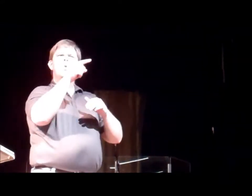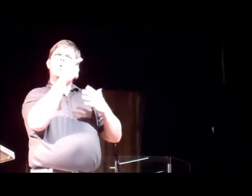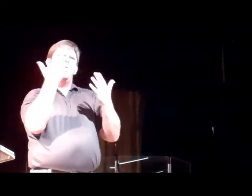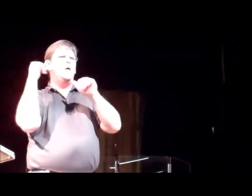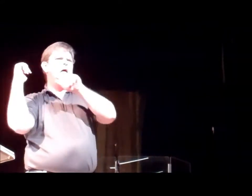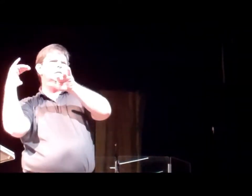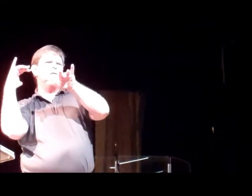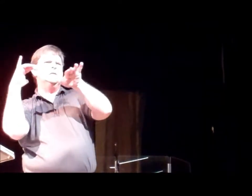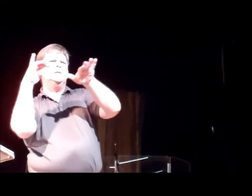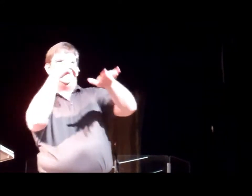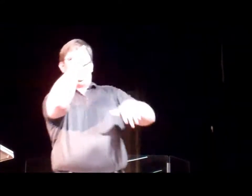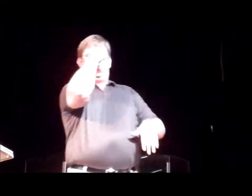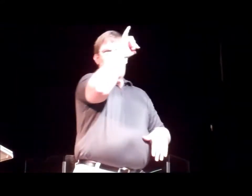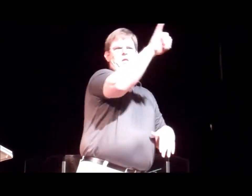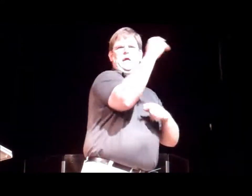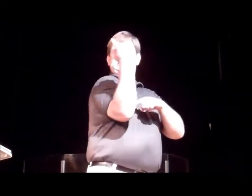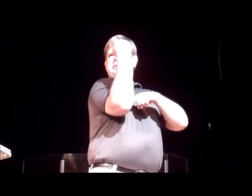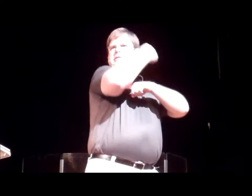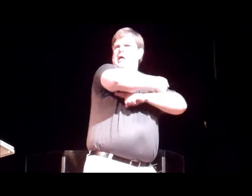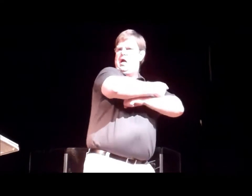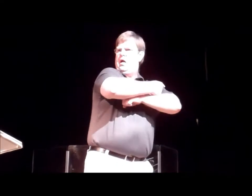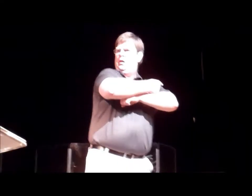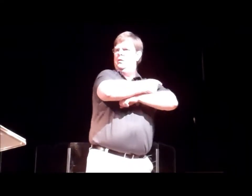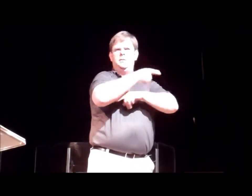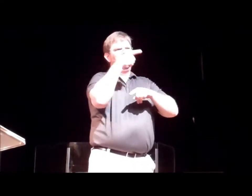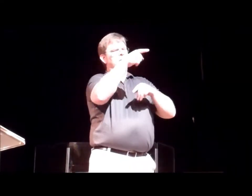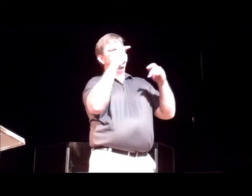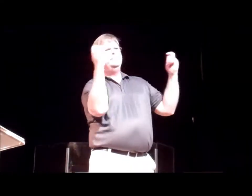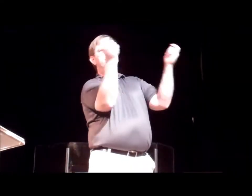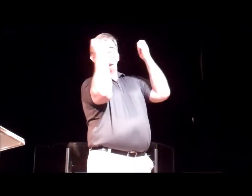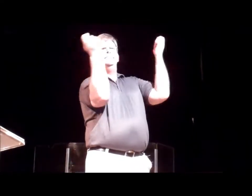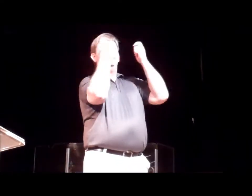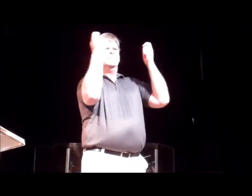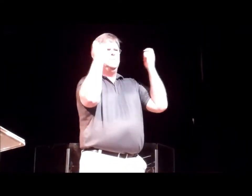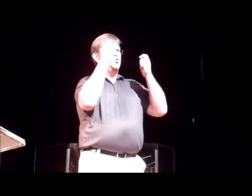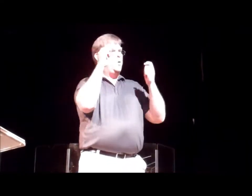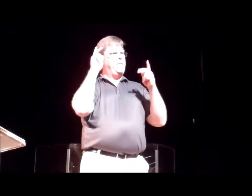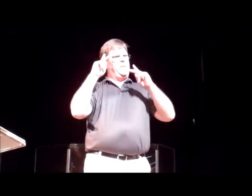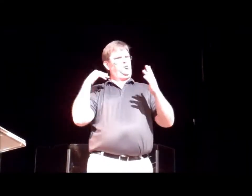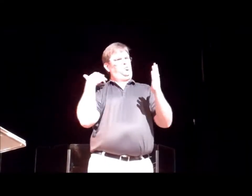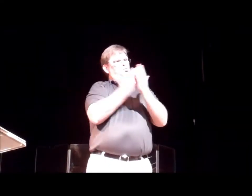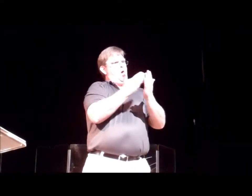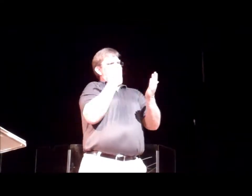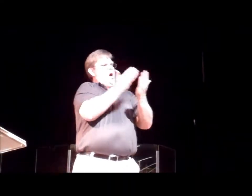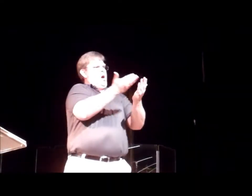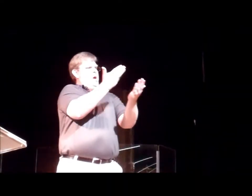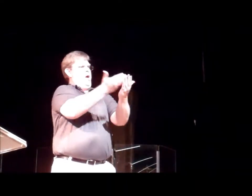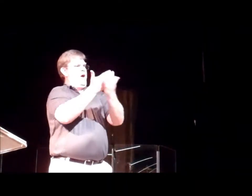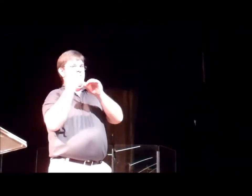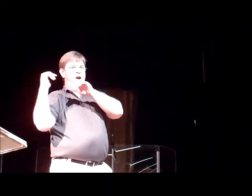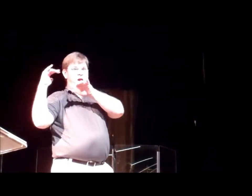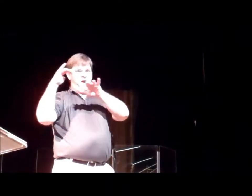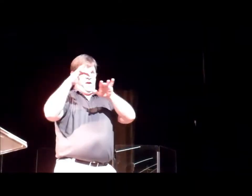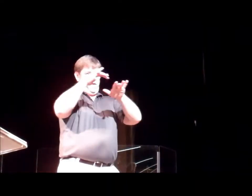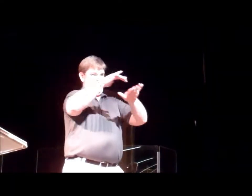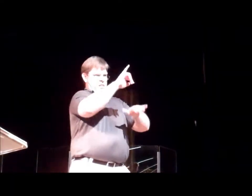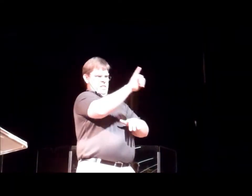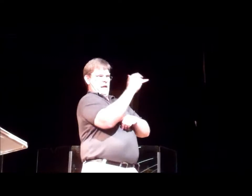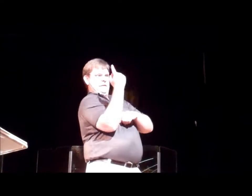Passover. And that was a very important high holy day in Hebrew tradition. So people were coming by the hundreds to the